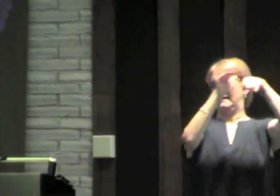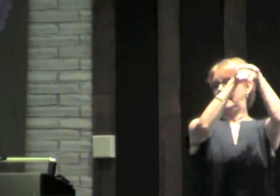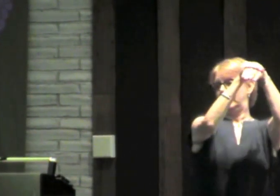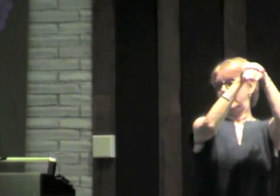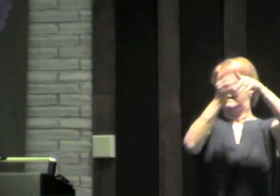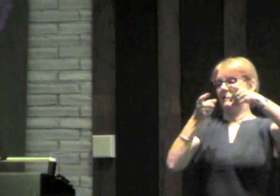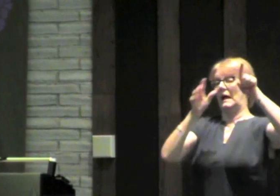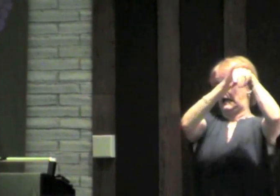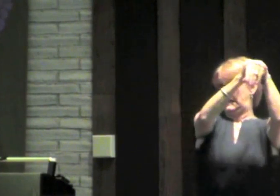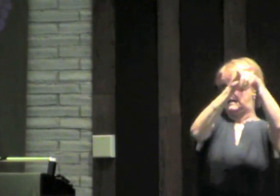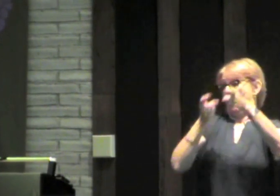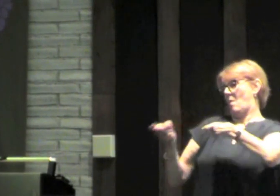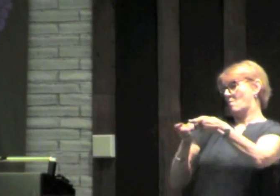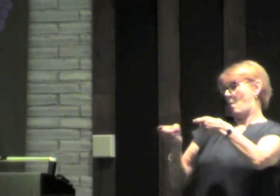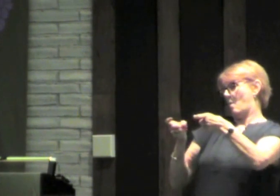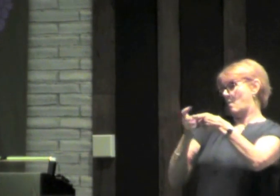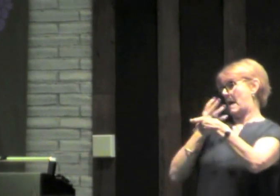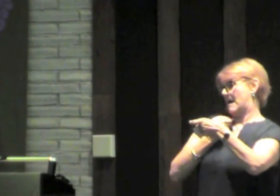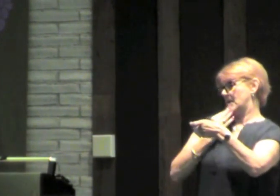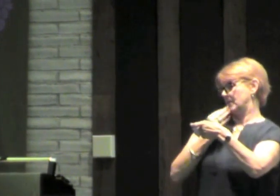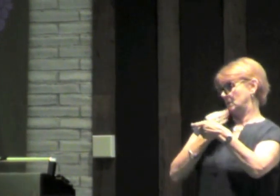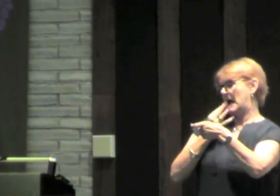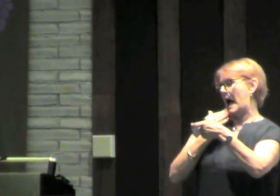Now the U.S. and England